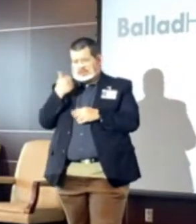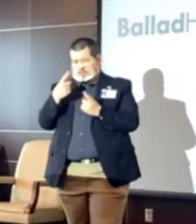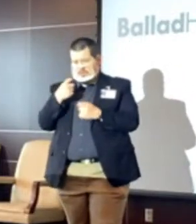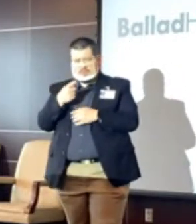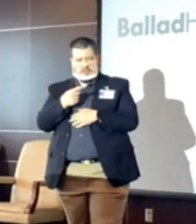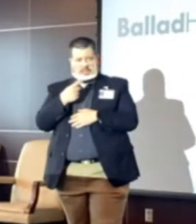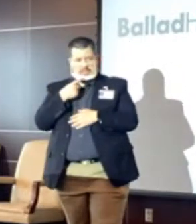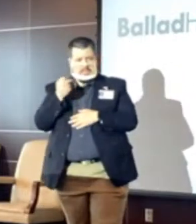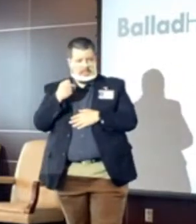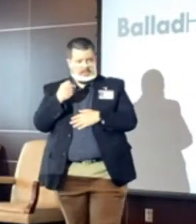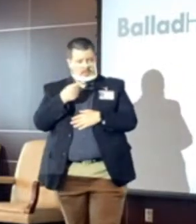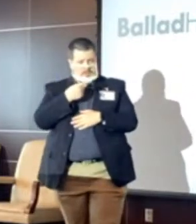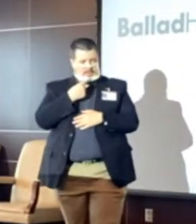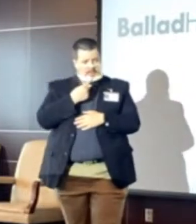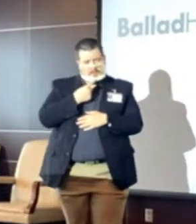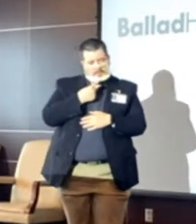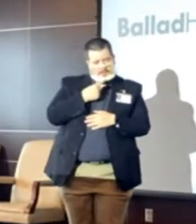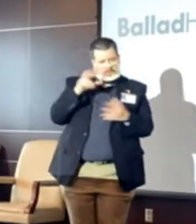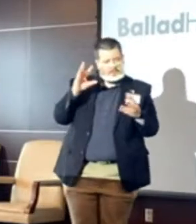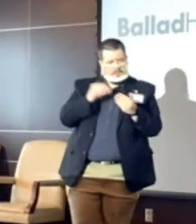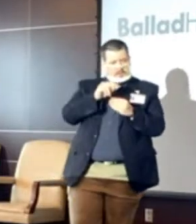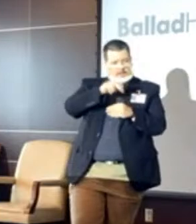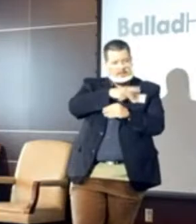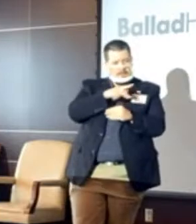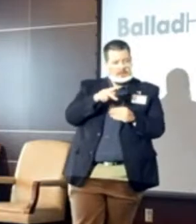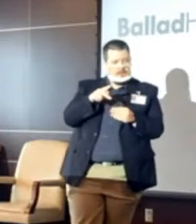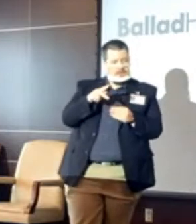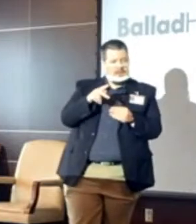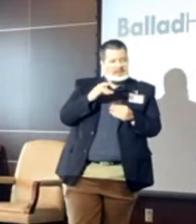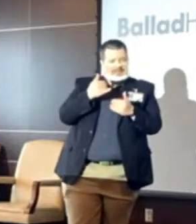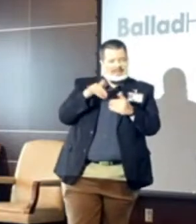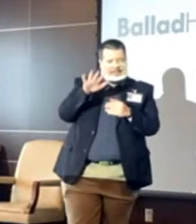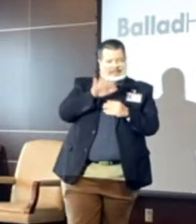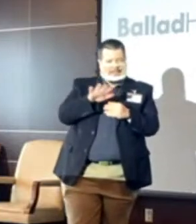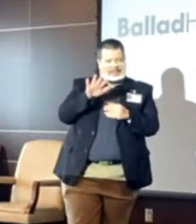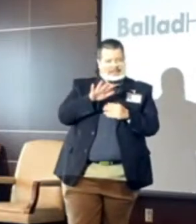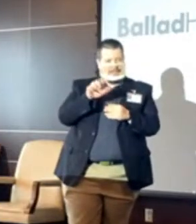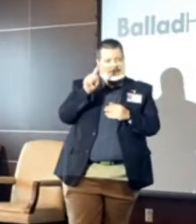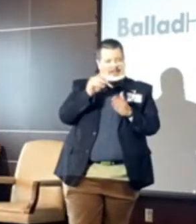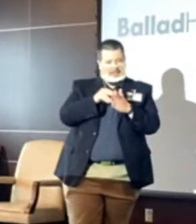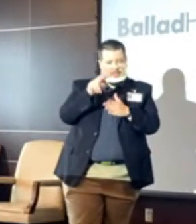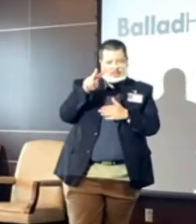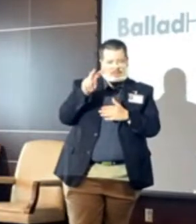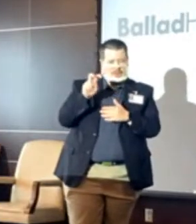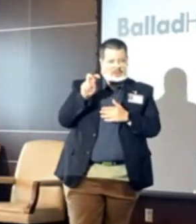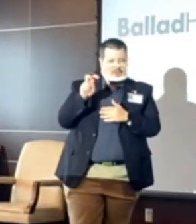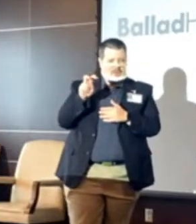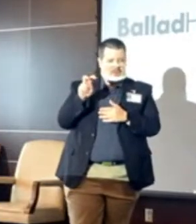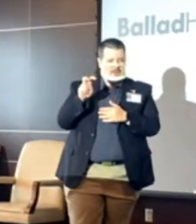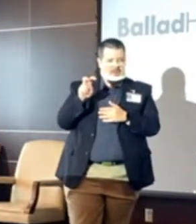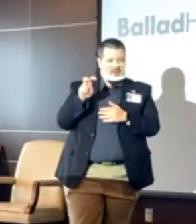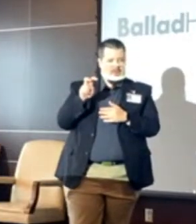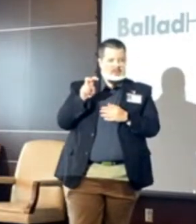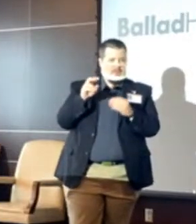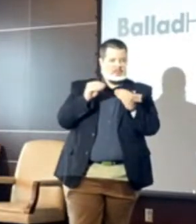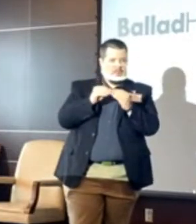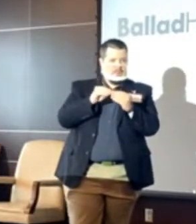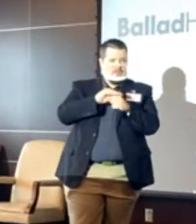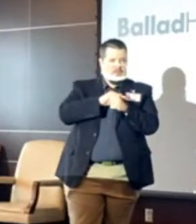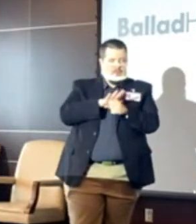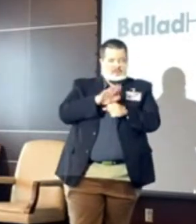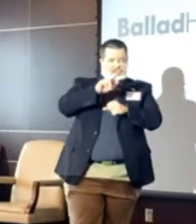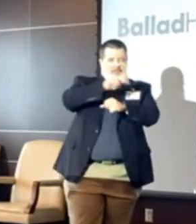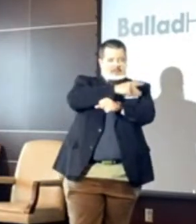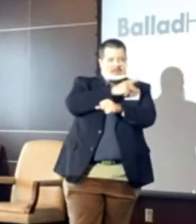Yeah, you mentioned that your total patient census is still hovering around 1,200. As more COVID